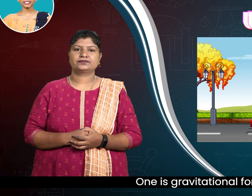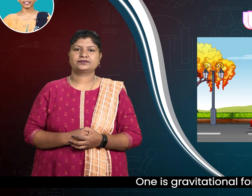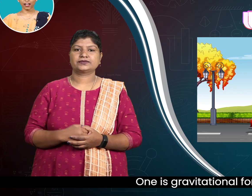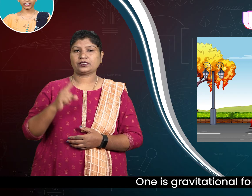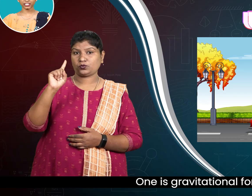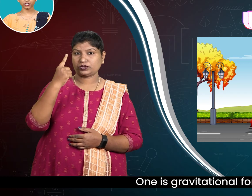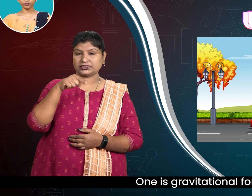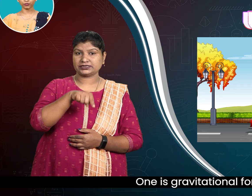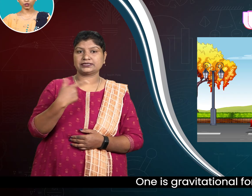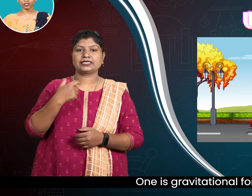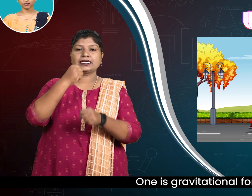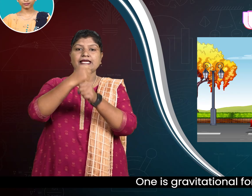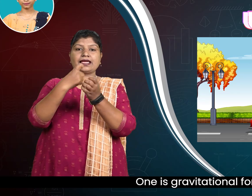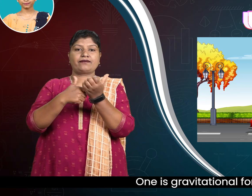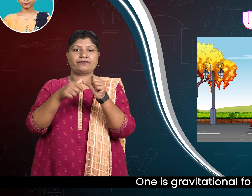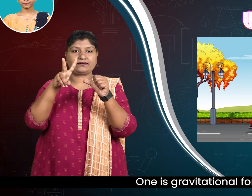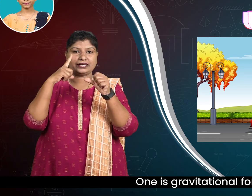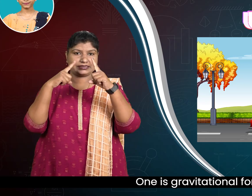One is gravitational force,